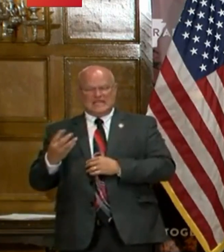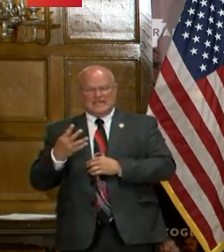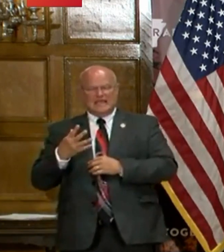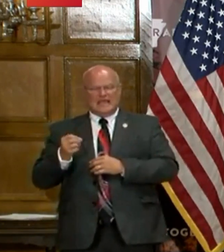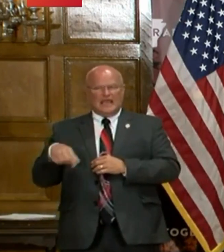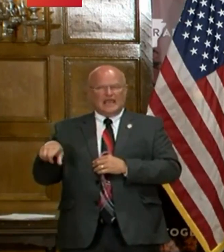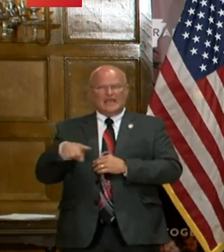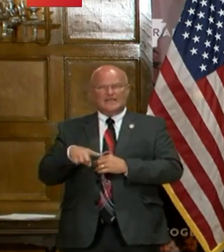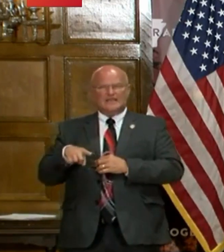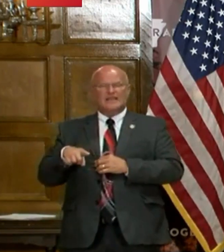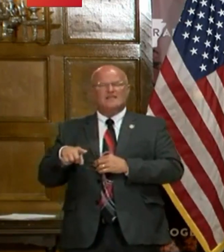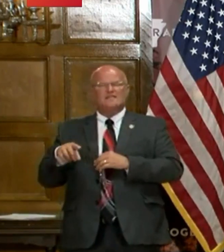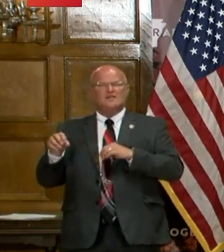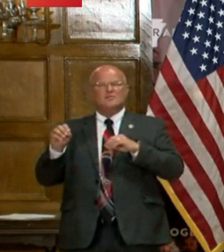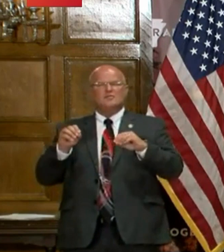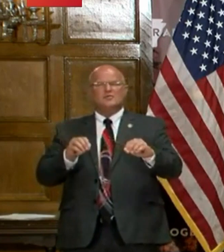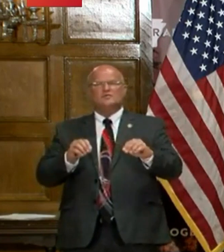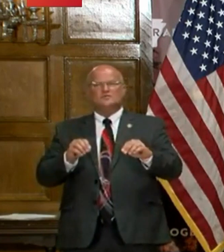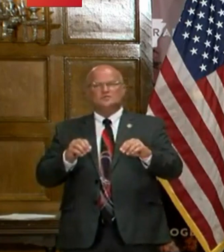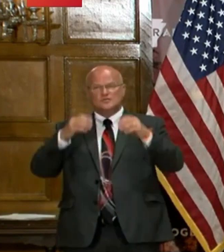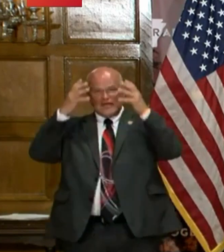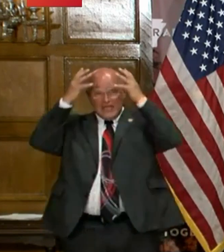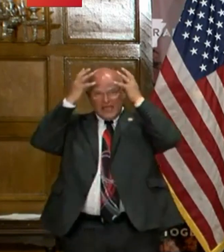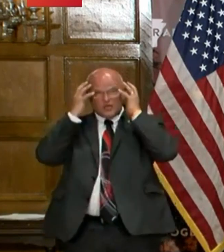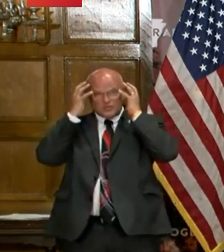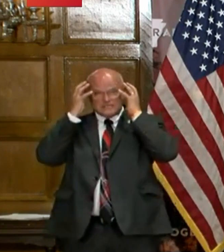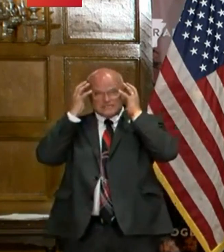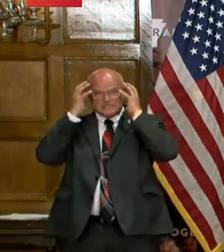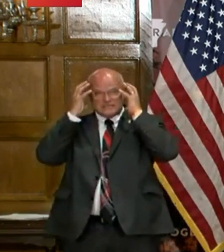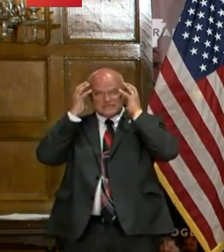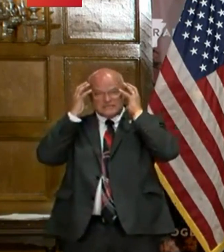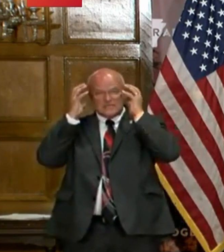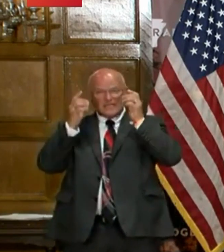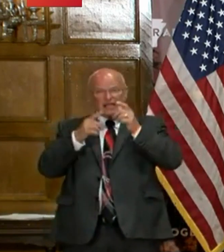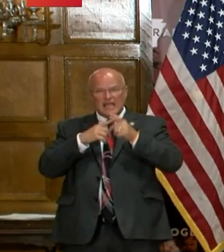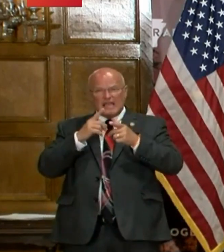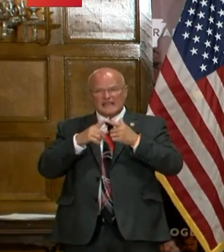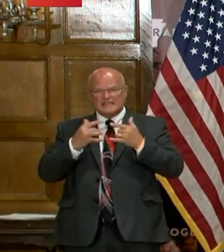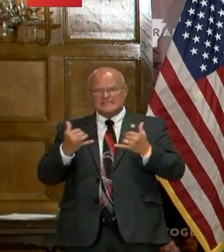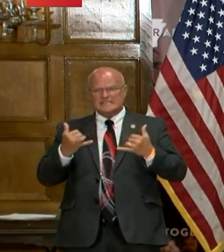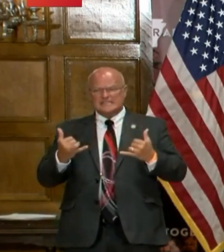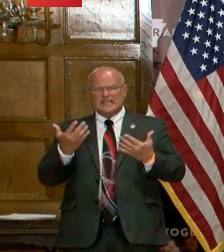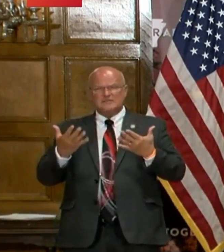then I think today maybe shoulder pads as well, helmets and shoulder pads. And so,